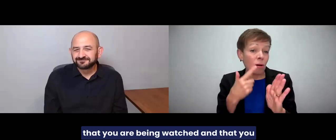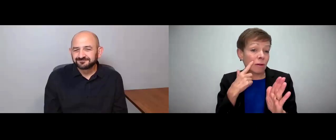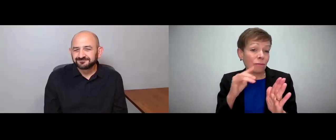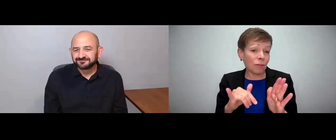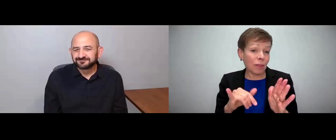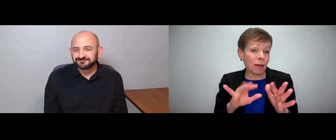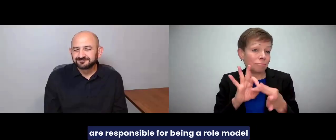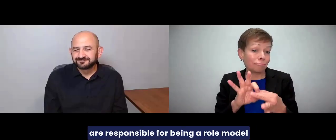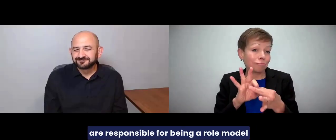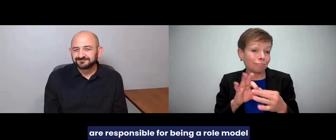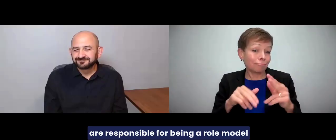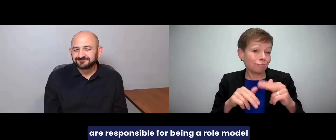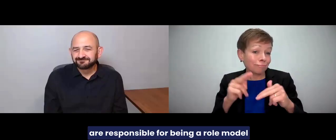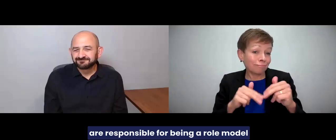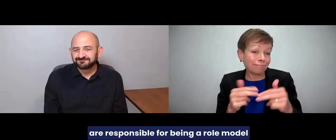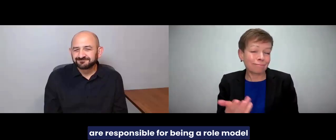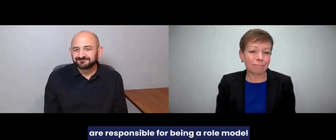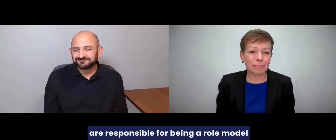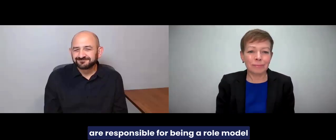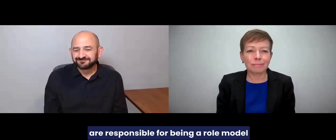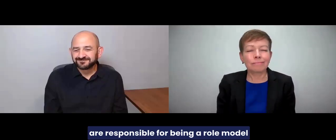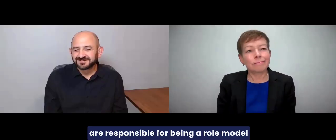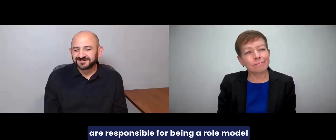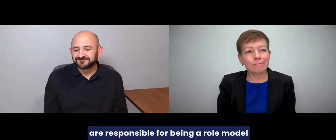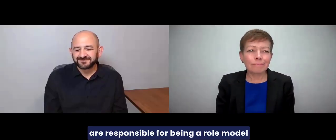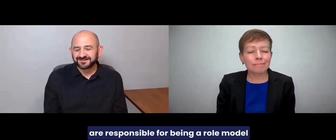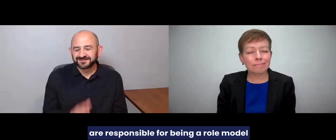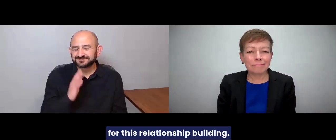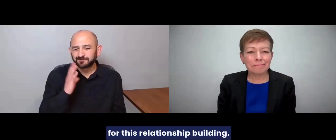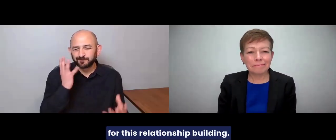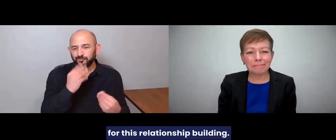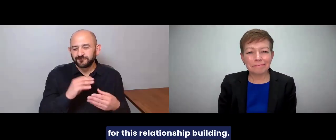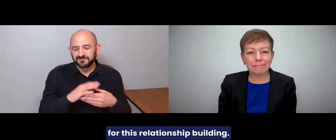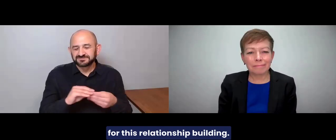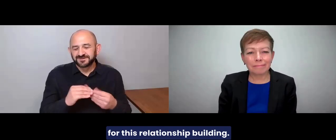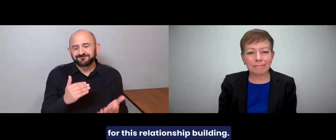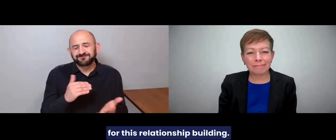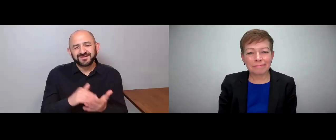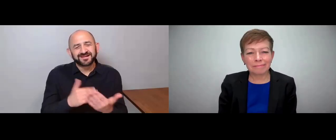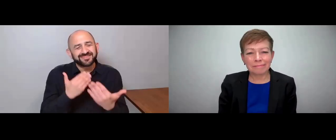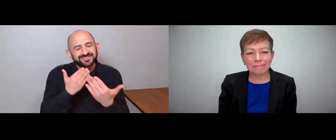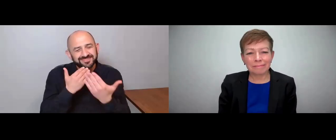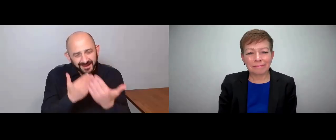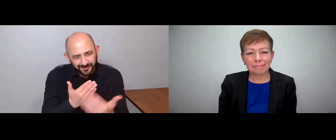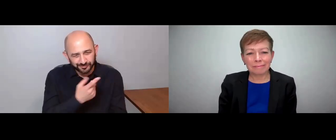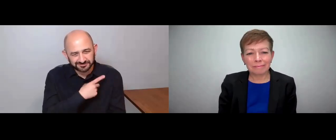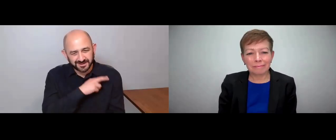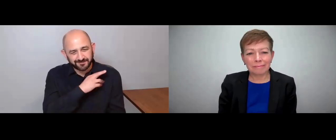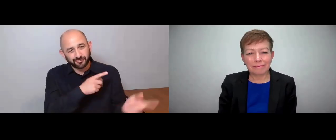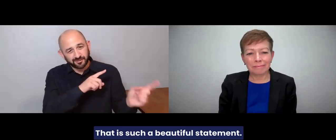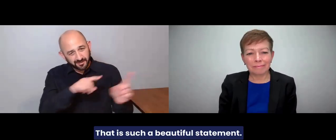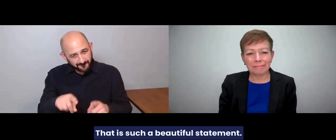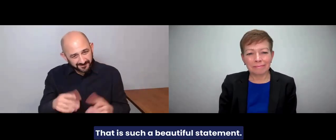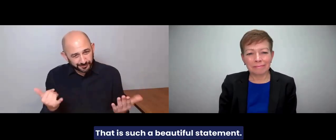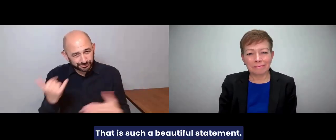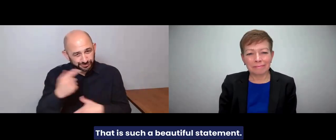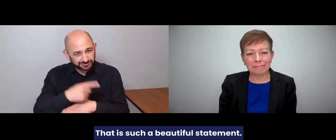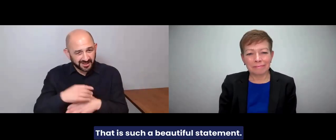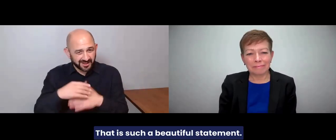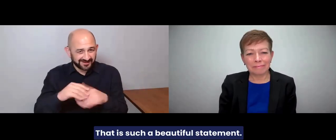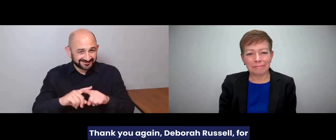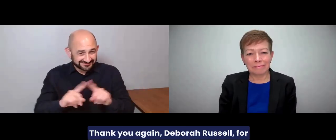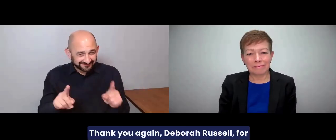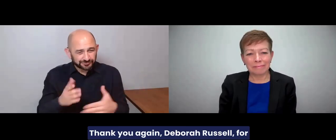that you are responsible for being a role model for those relationship building skills. That is such a